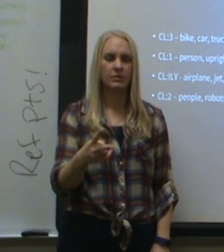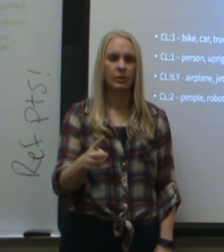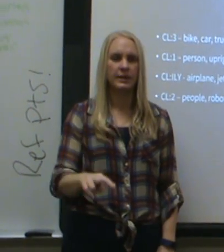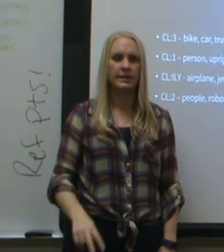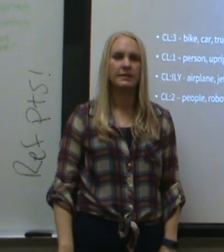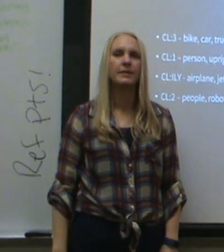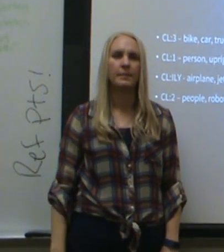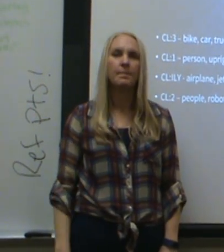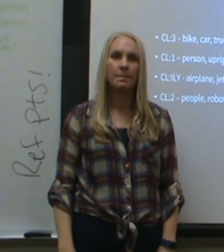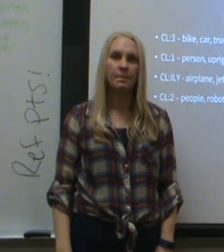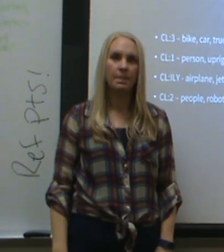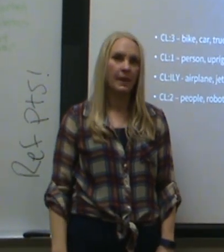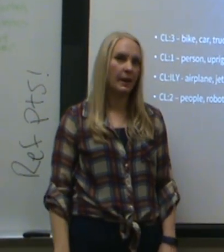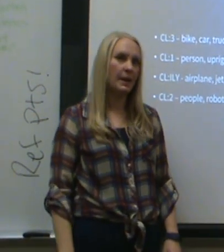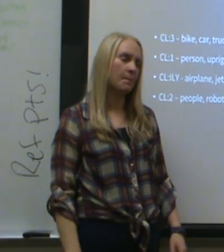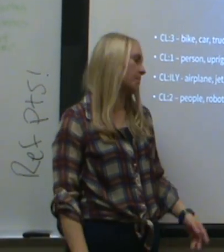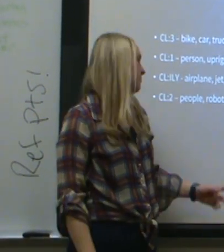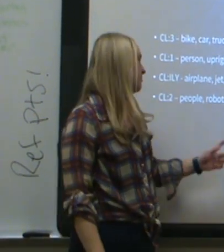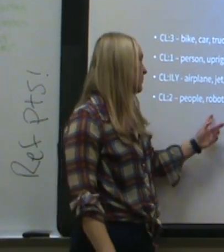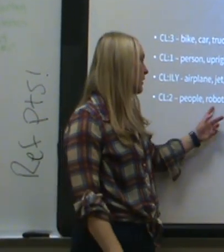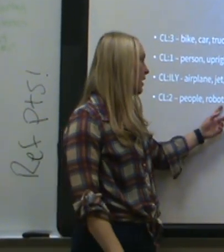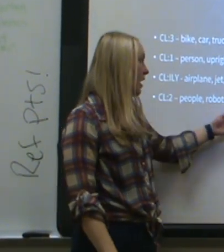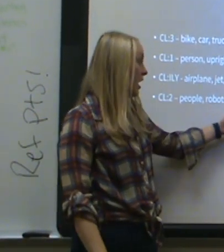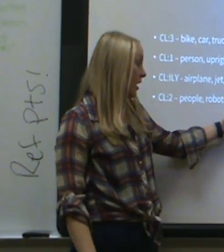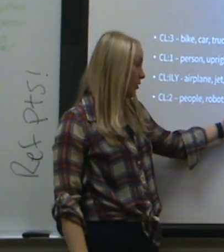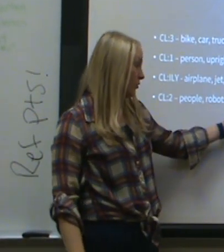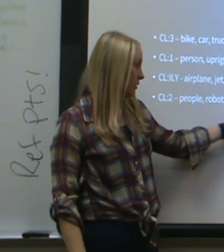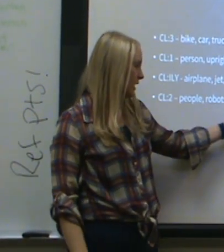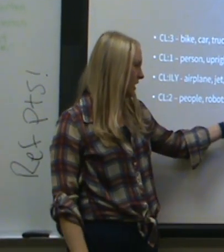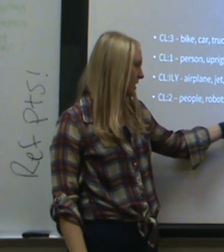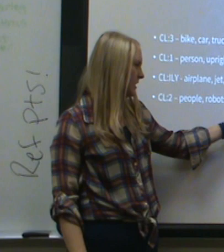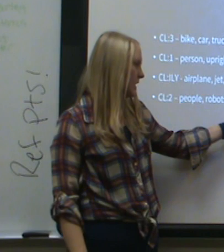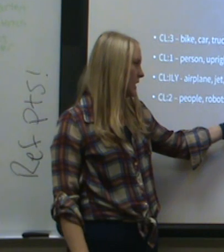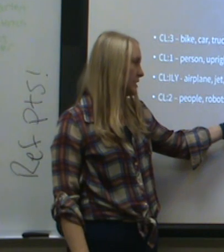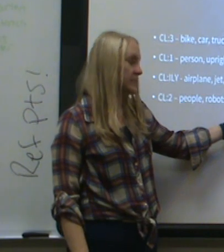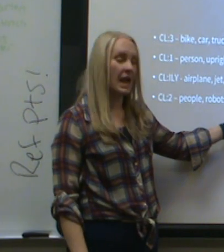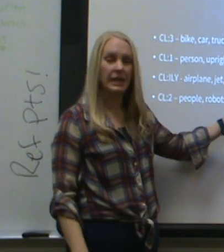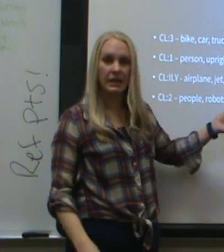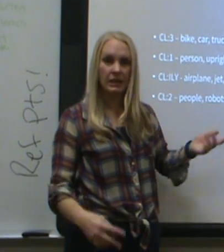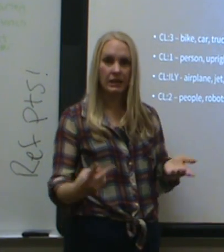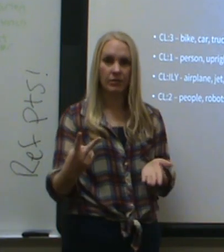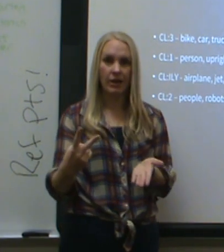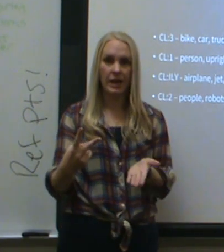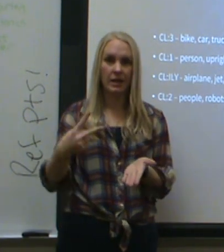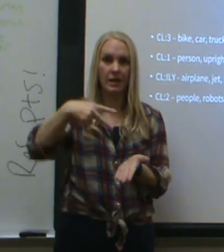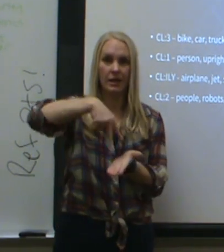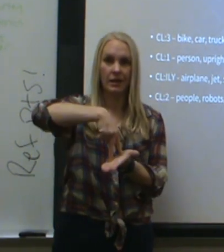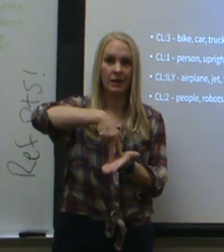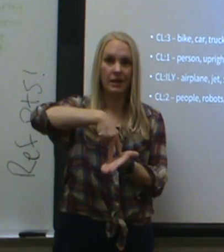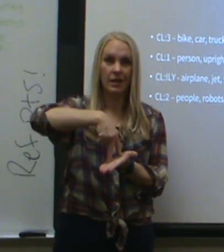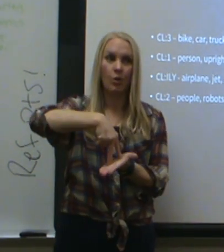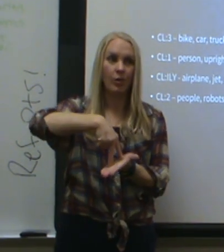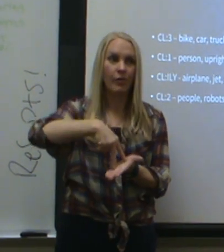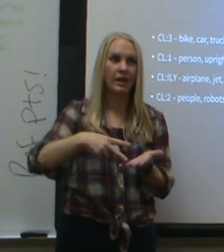what it is. All right? Ooh. Standing, right? We've